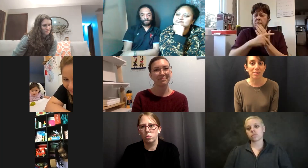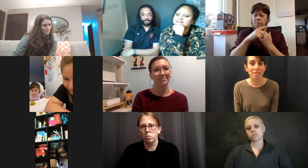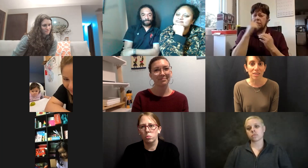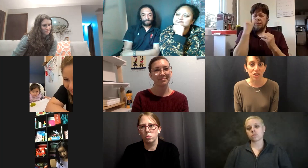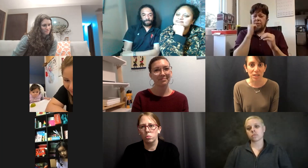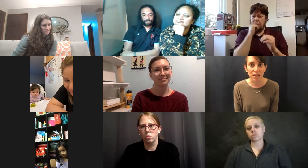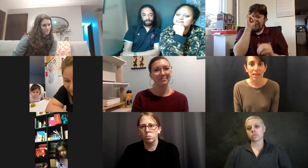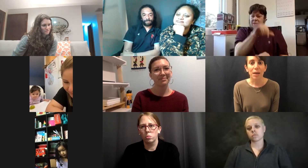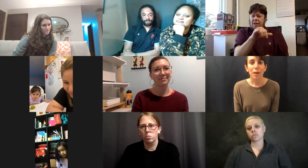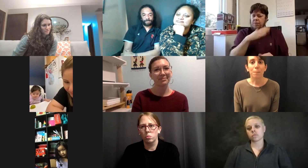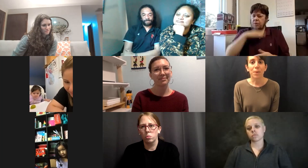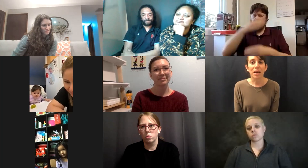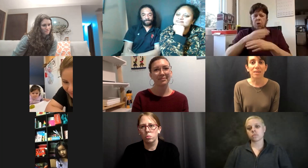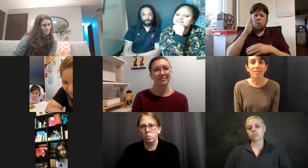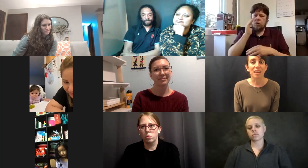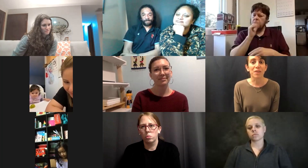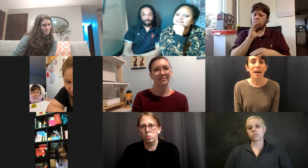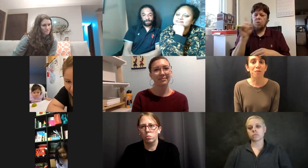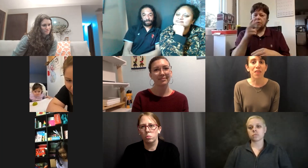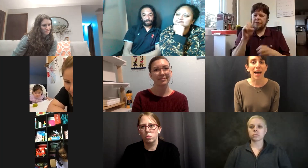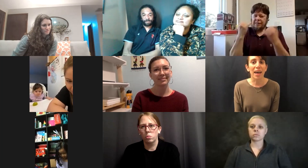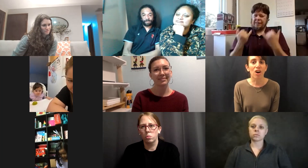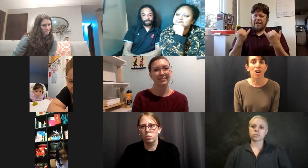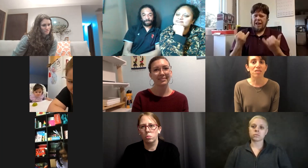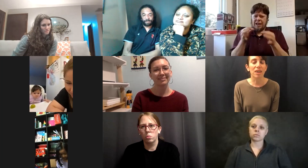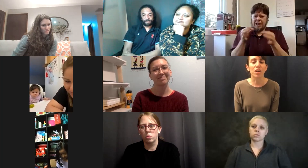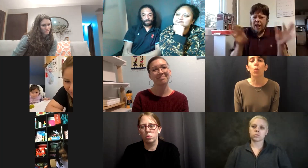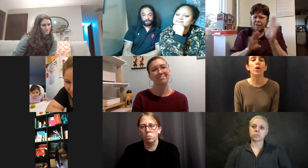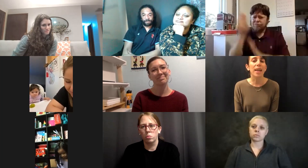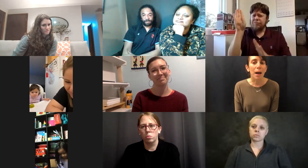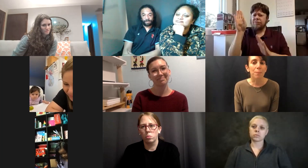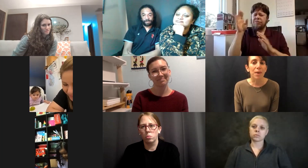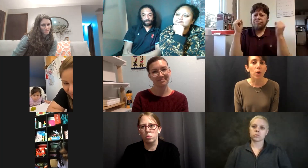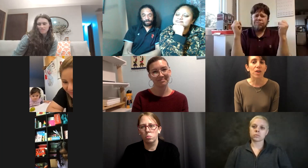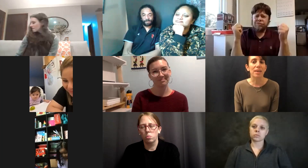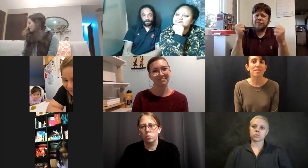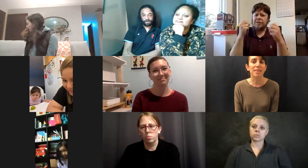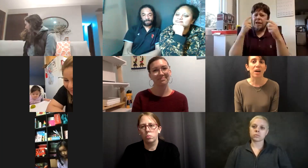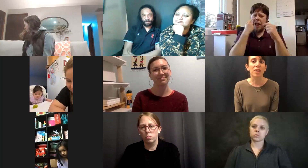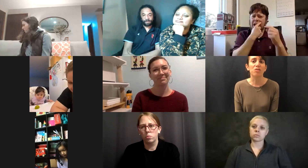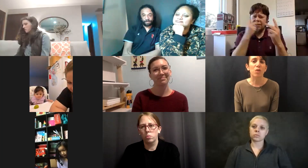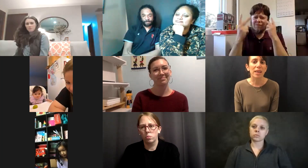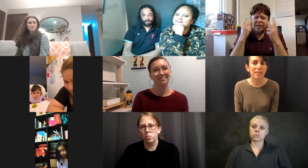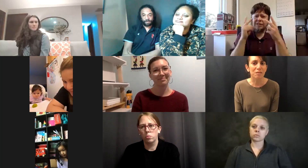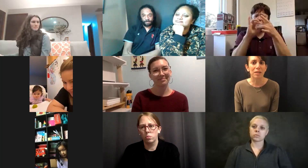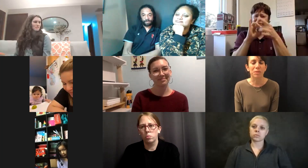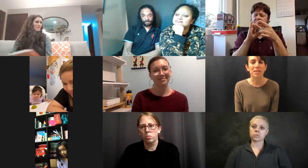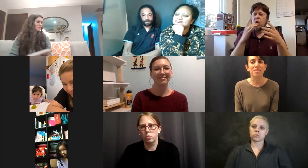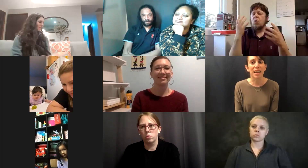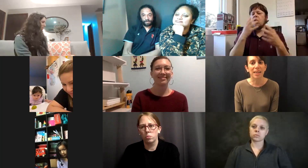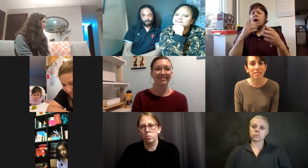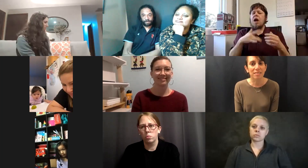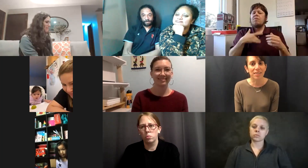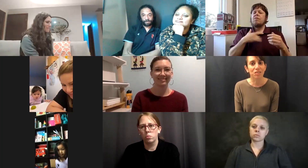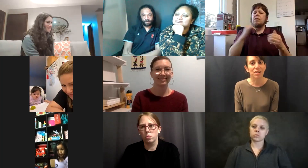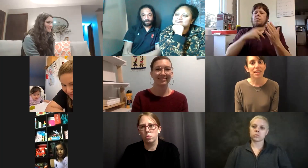right decision. Because if not for that, our son would not be where he is now. He is greatly developed in his